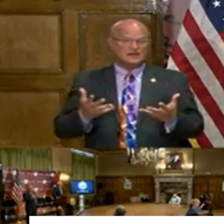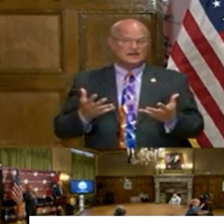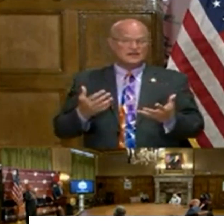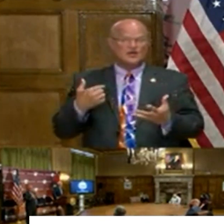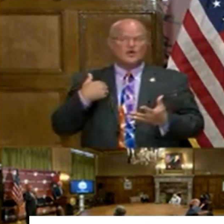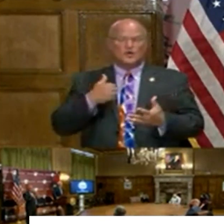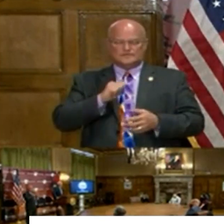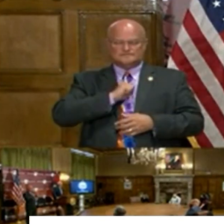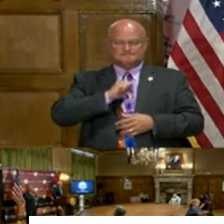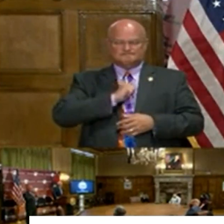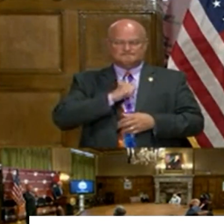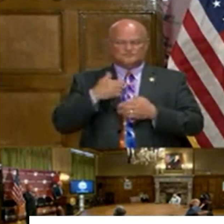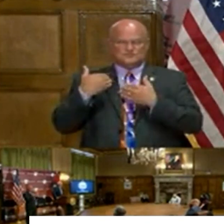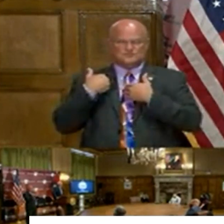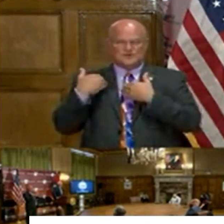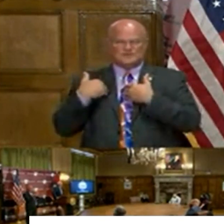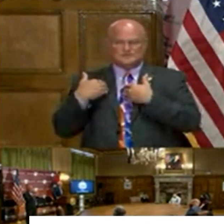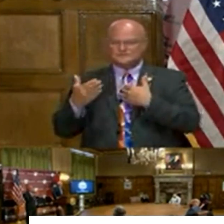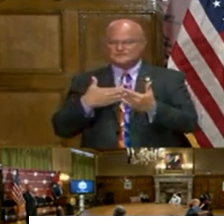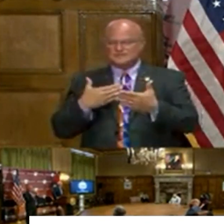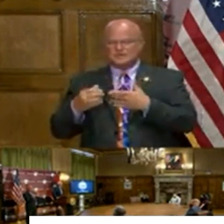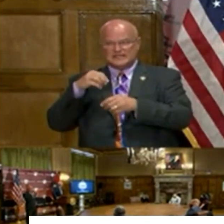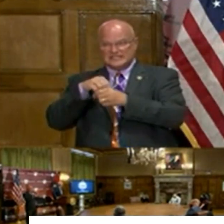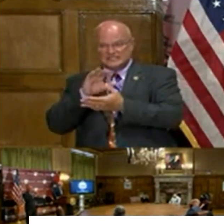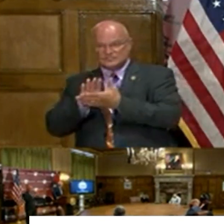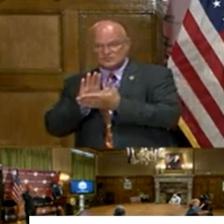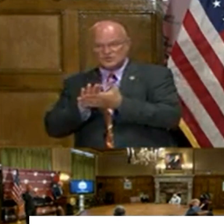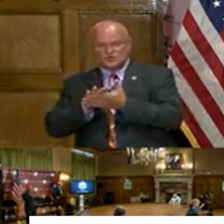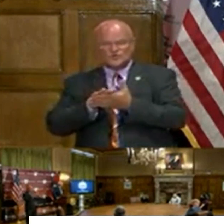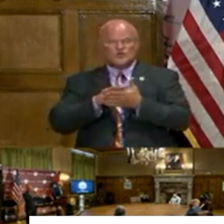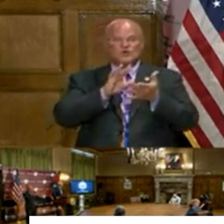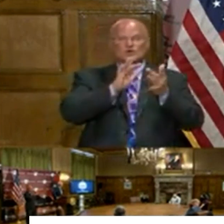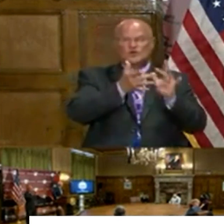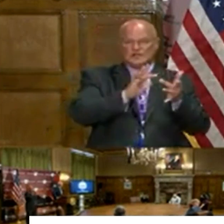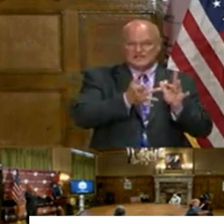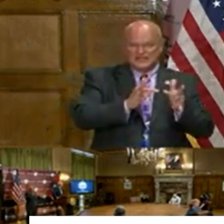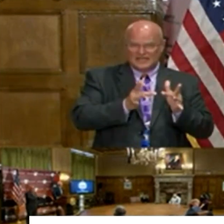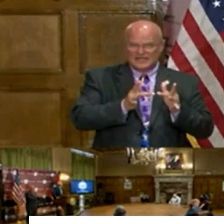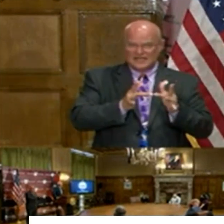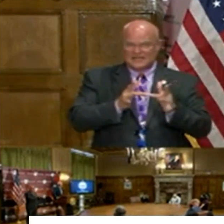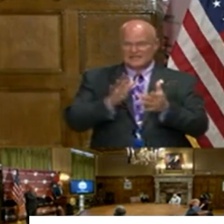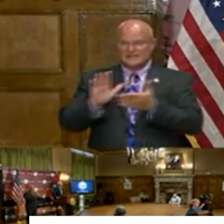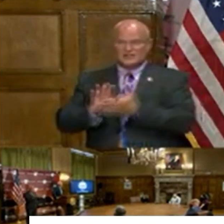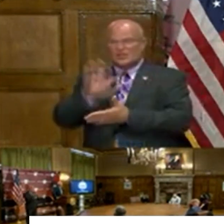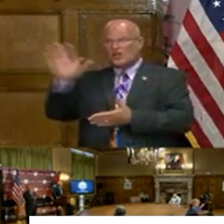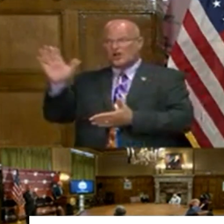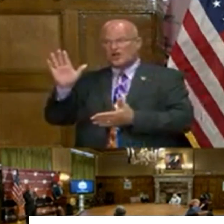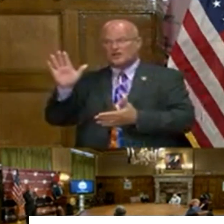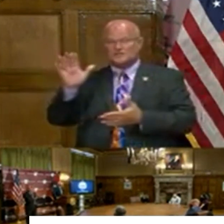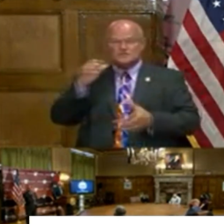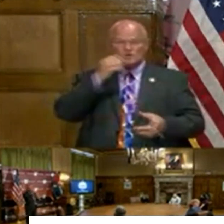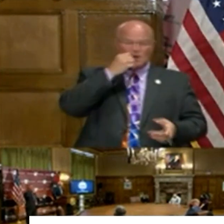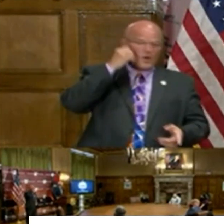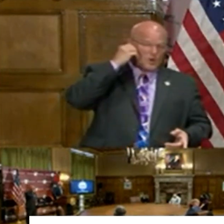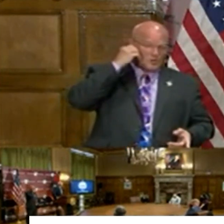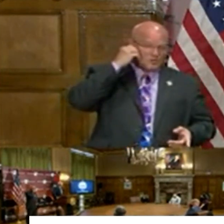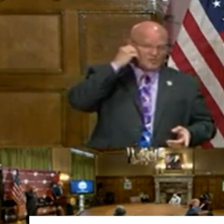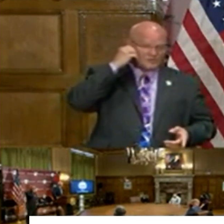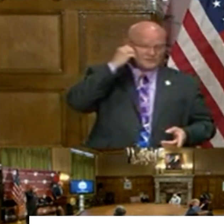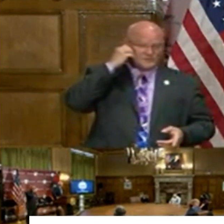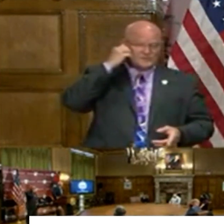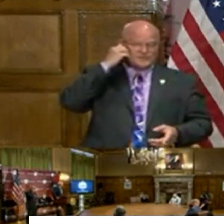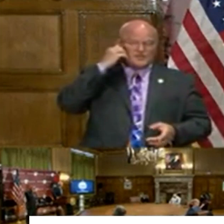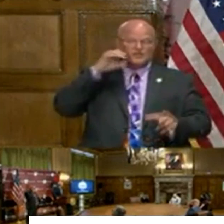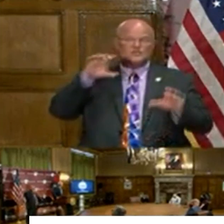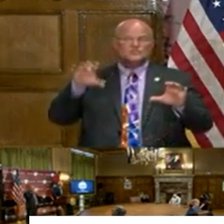individually responsible, whether we're in school or whether we're learning virtually or whether we're in college or whether we're at home.